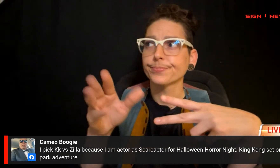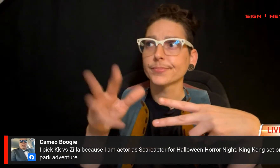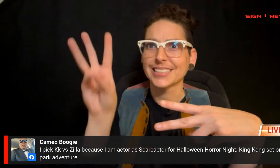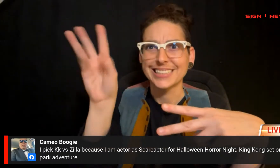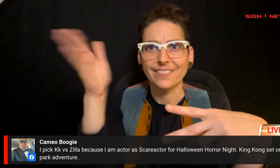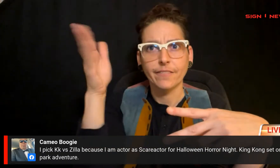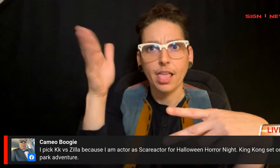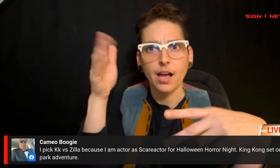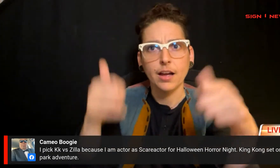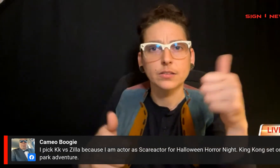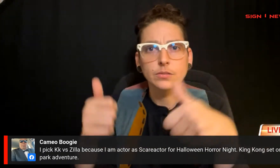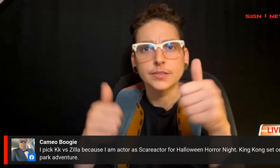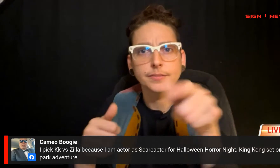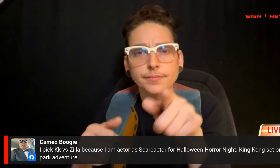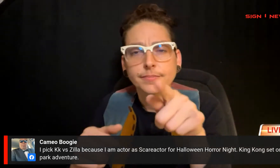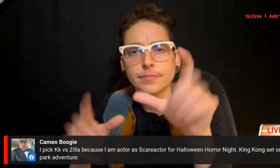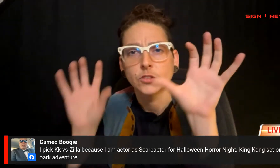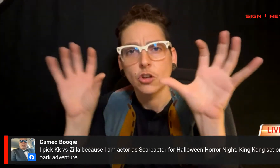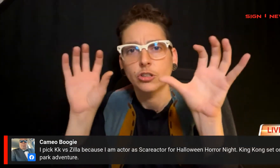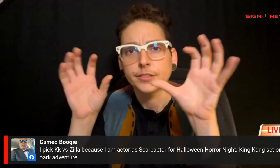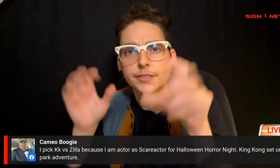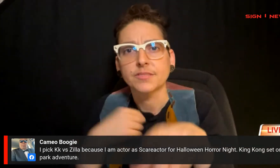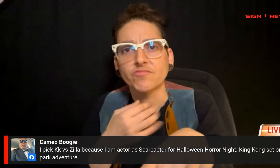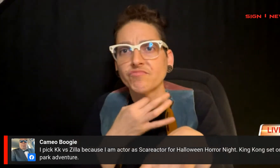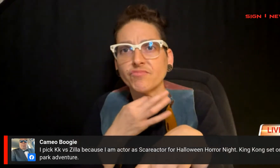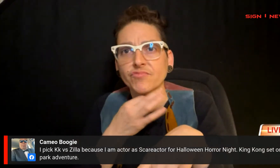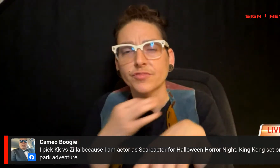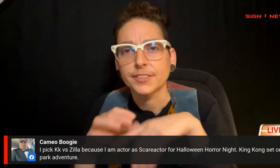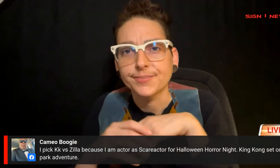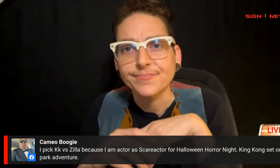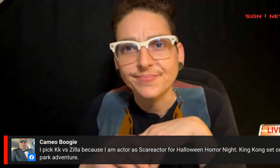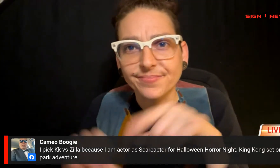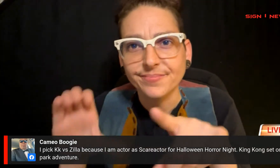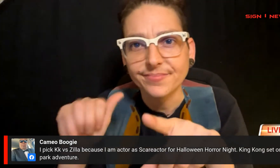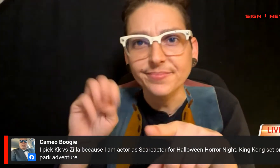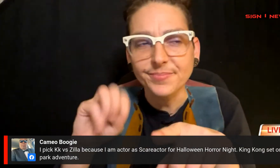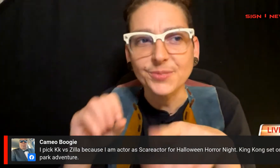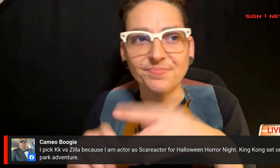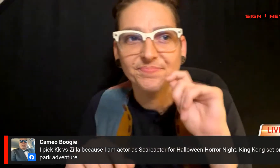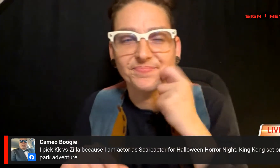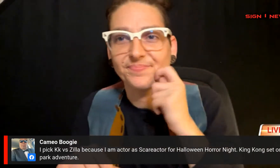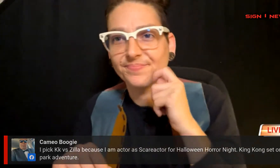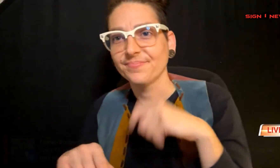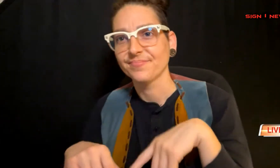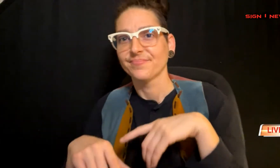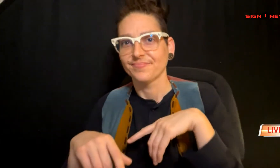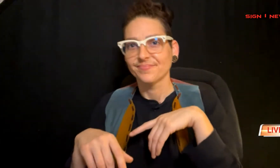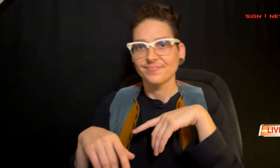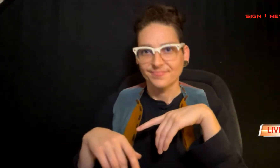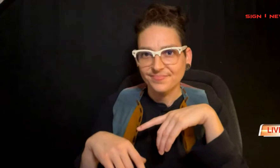Is it are you in studio or Six Flags or, your horror scare actor? Which one are you?